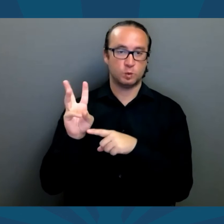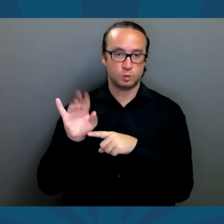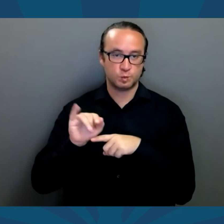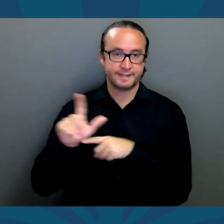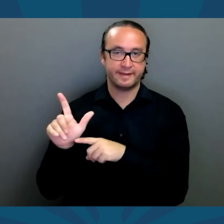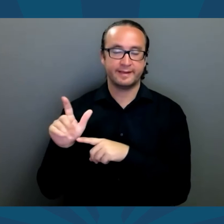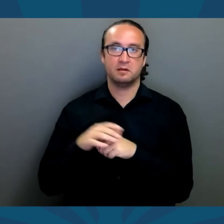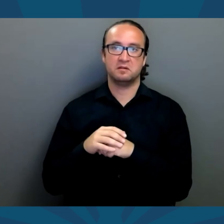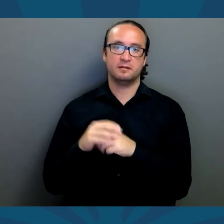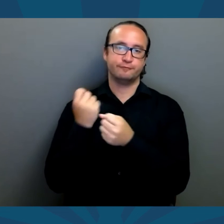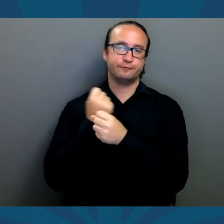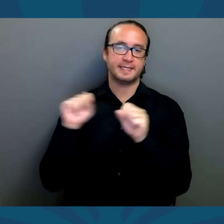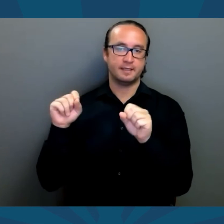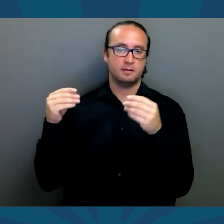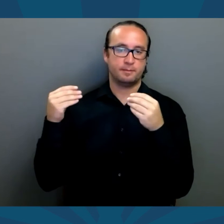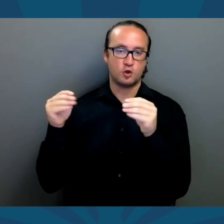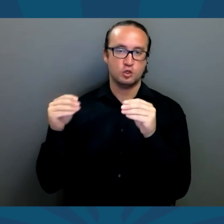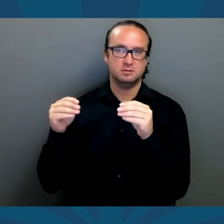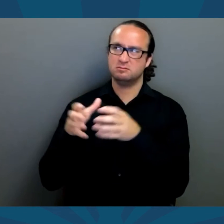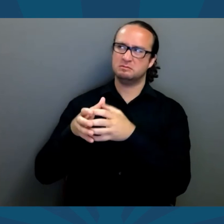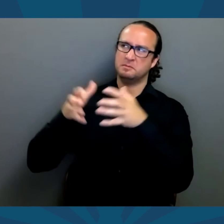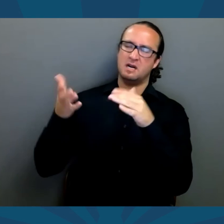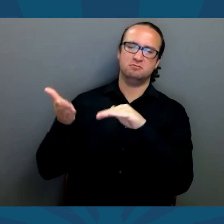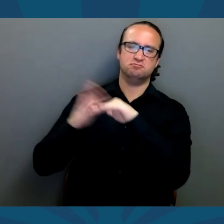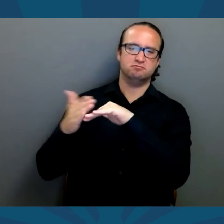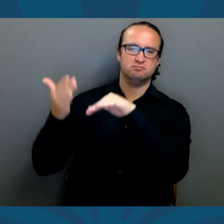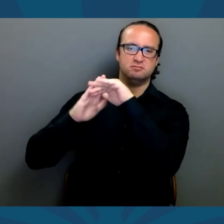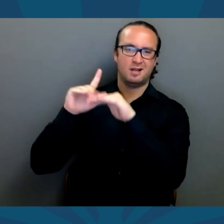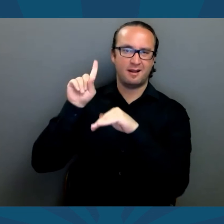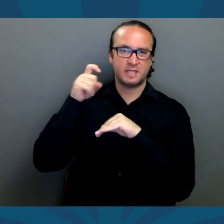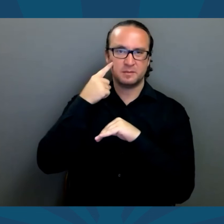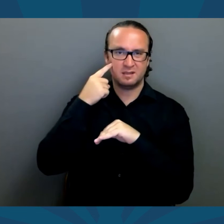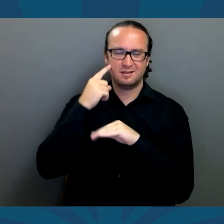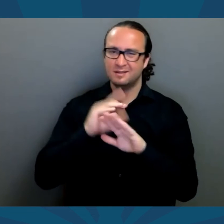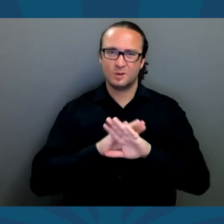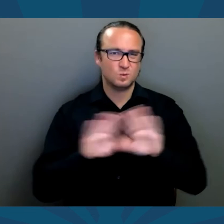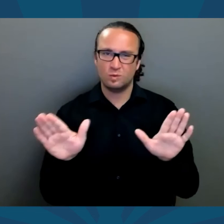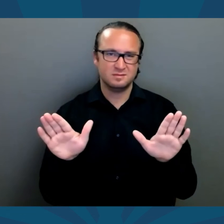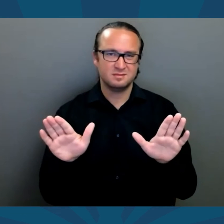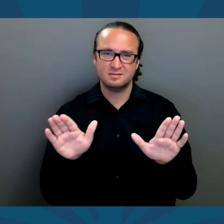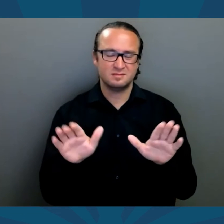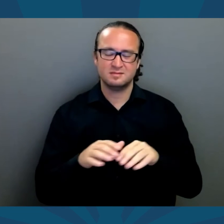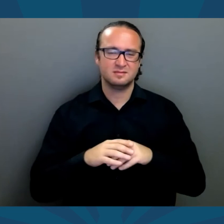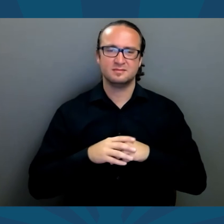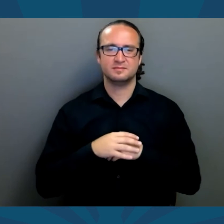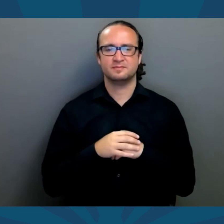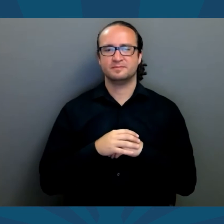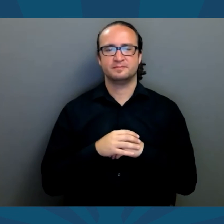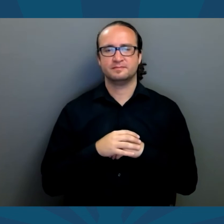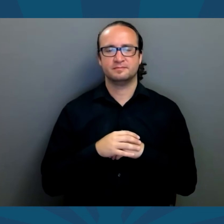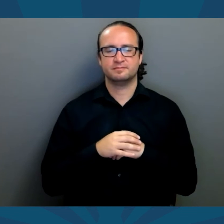free will, and free markets to expand government don't.